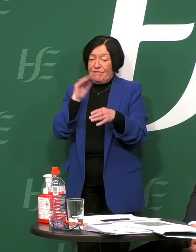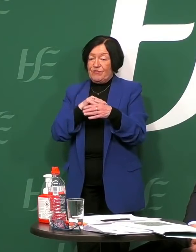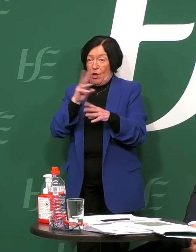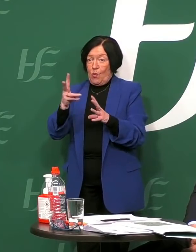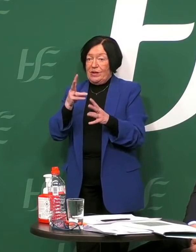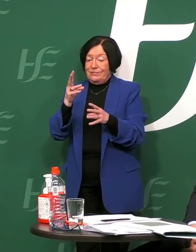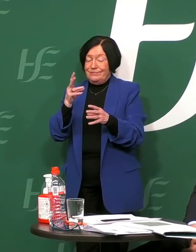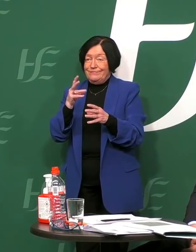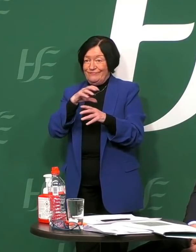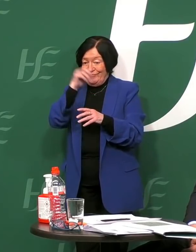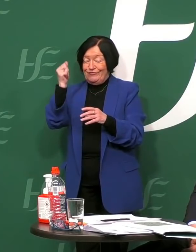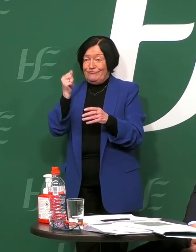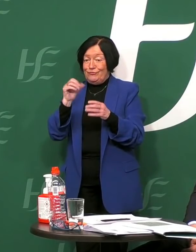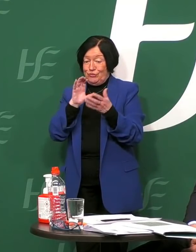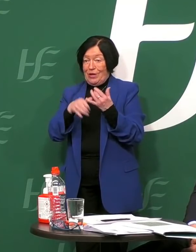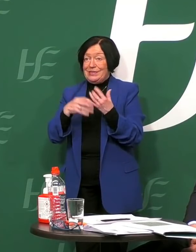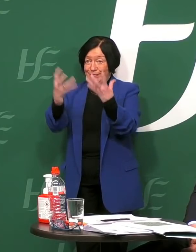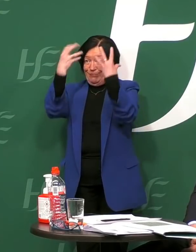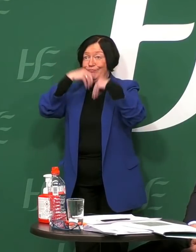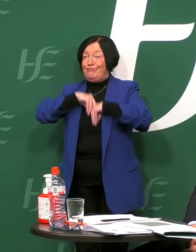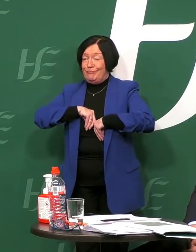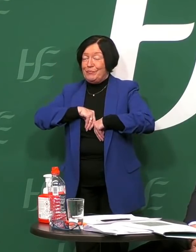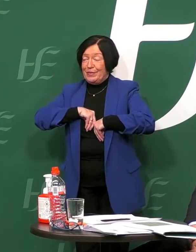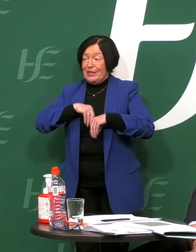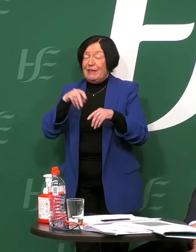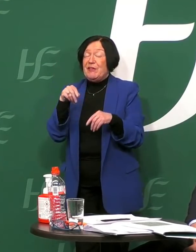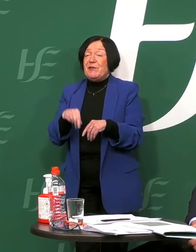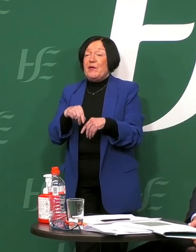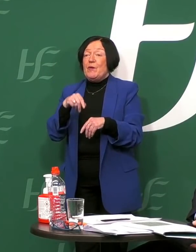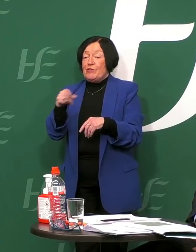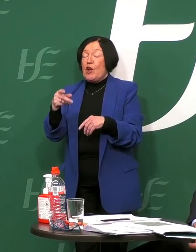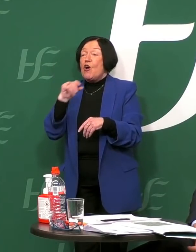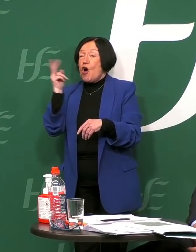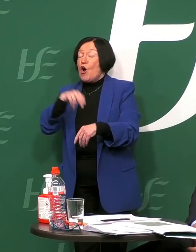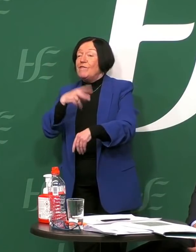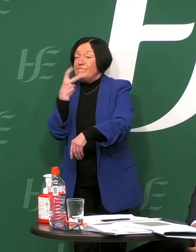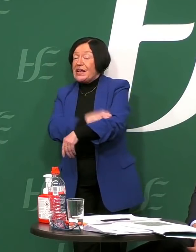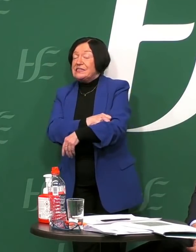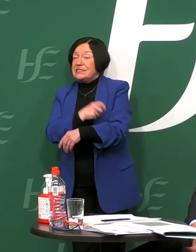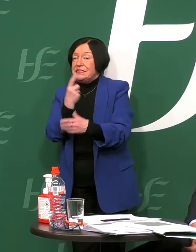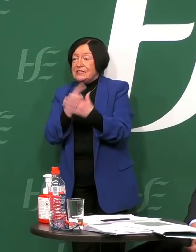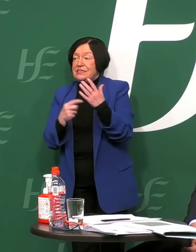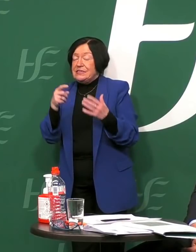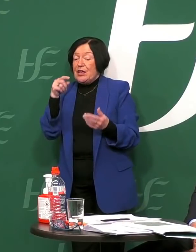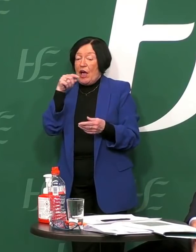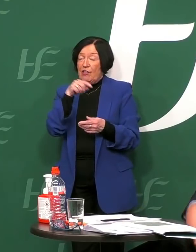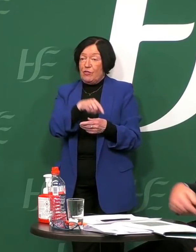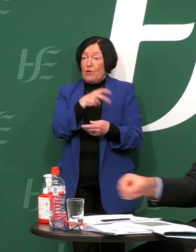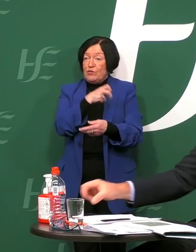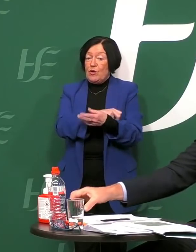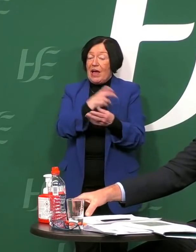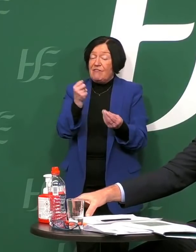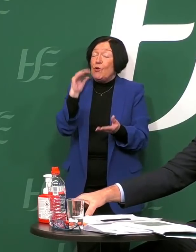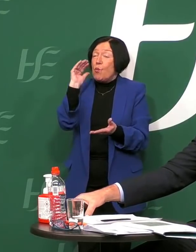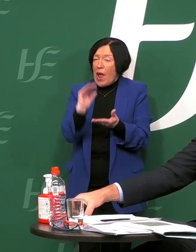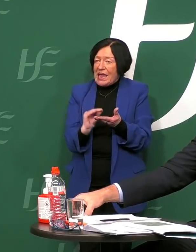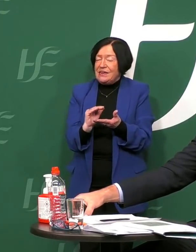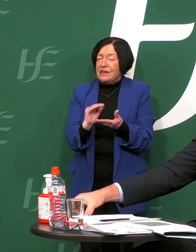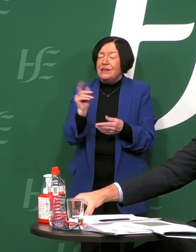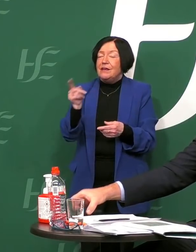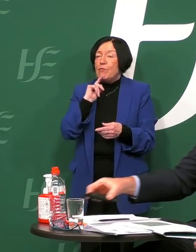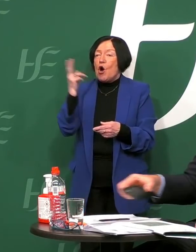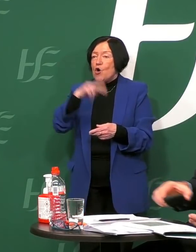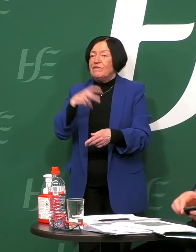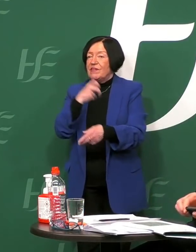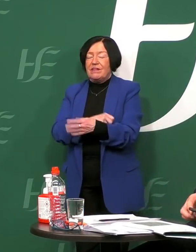likely to be infected, even though vaccinated individuals have waning immunity against infection, but unvaccinated